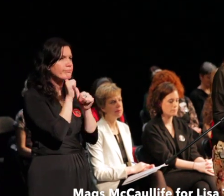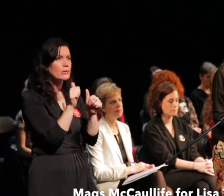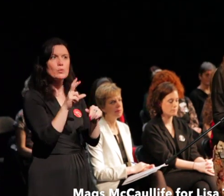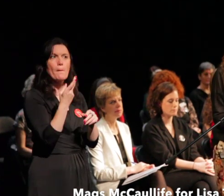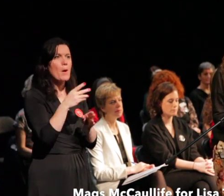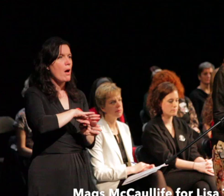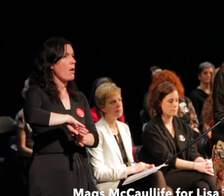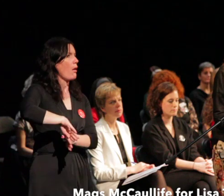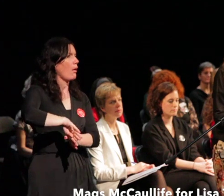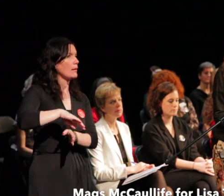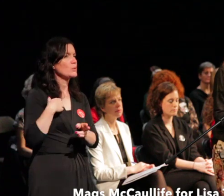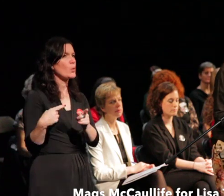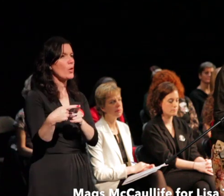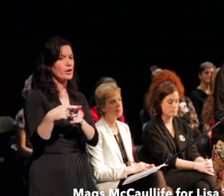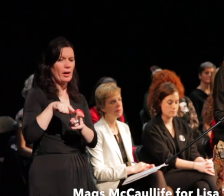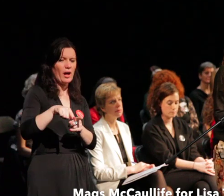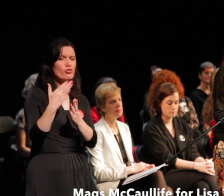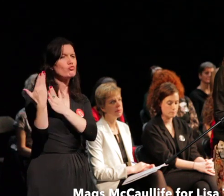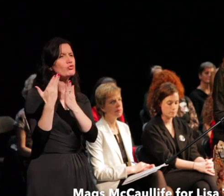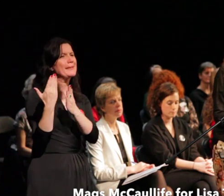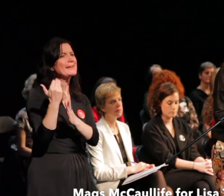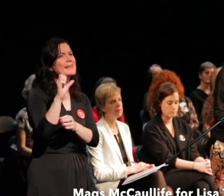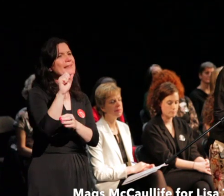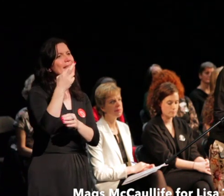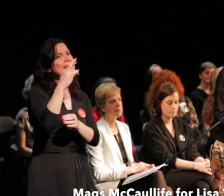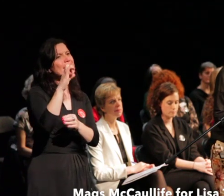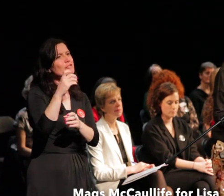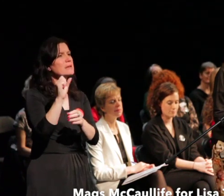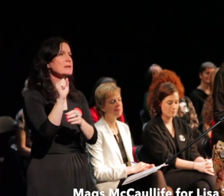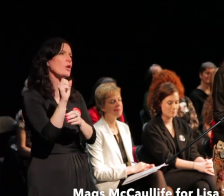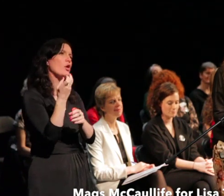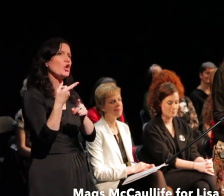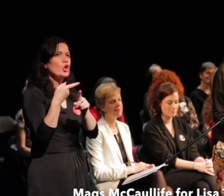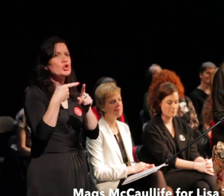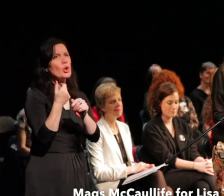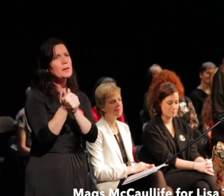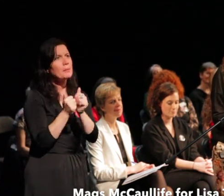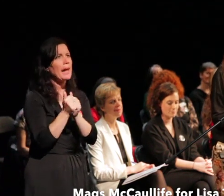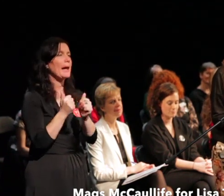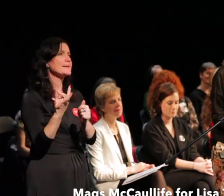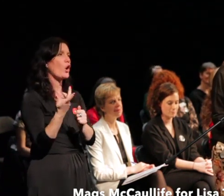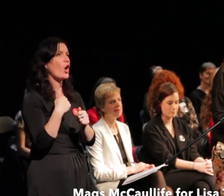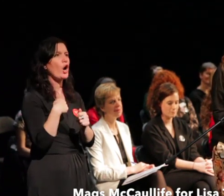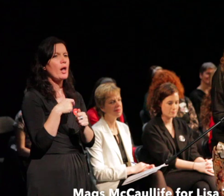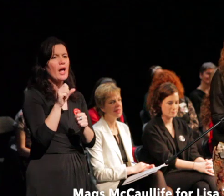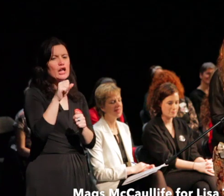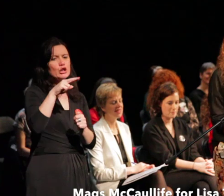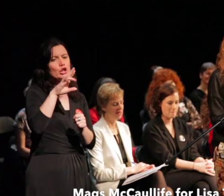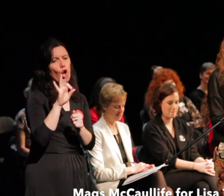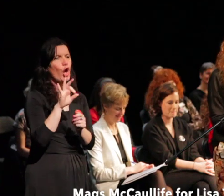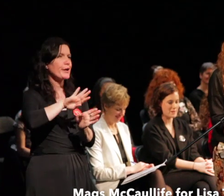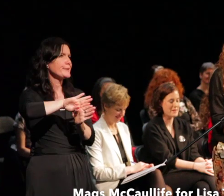more shoving us into a corner labelled reading series or short plays, the programming equivalent of a snob.